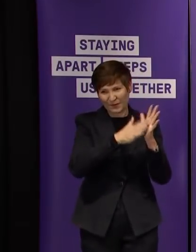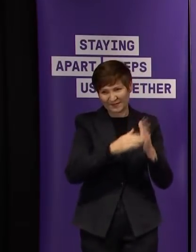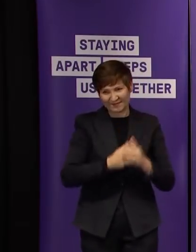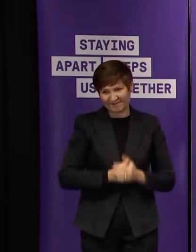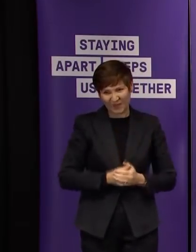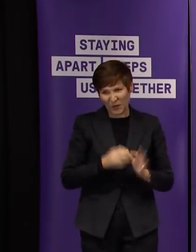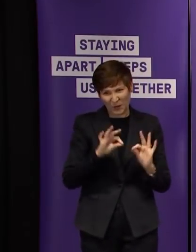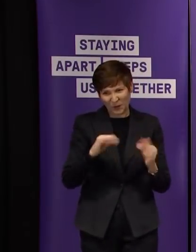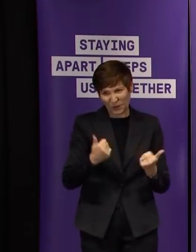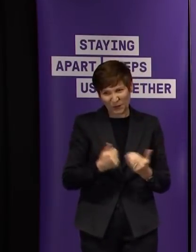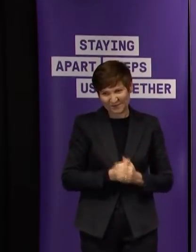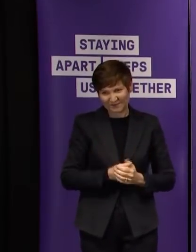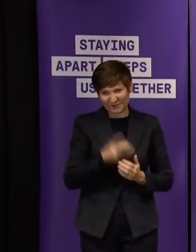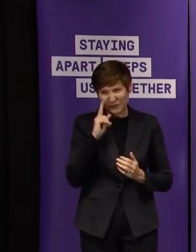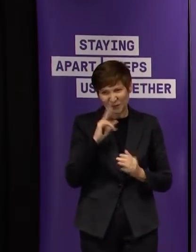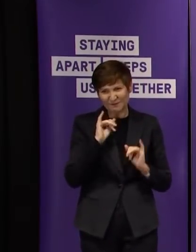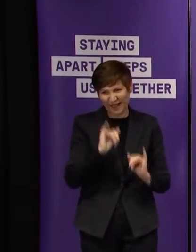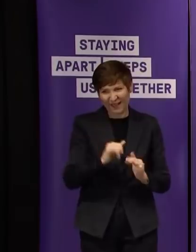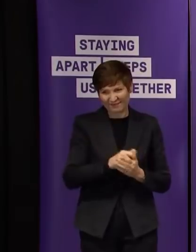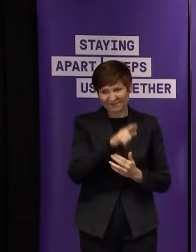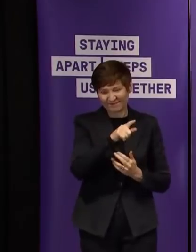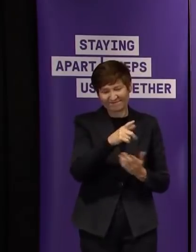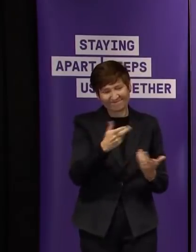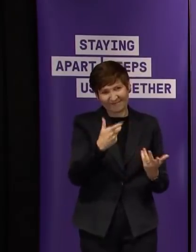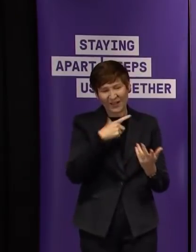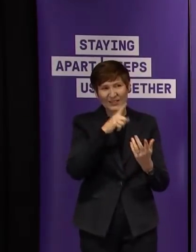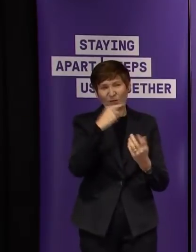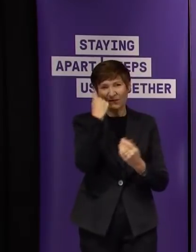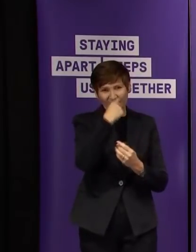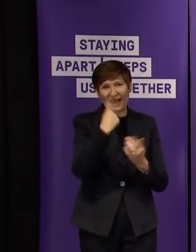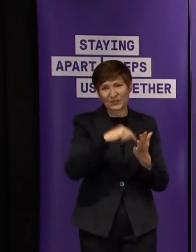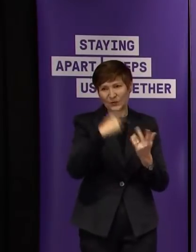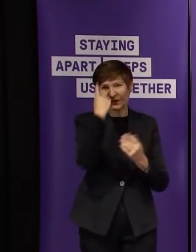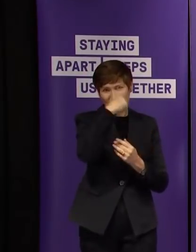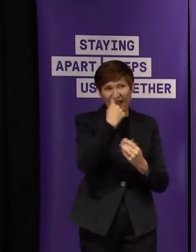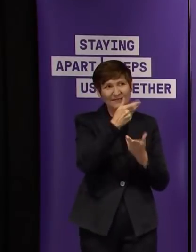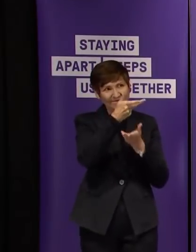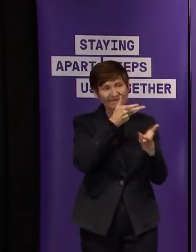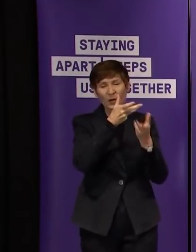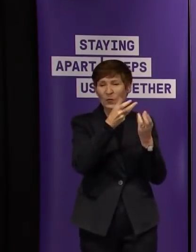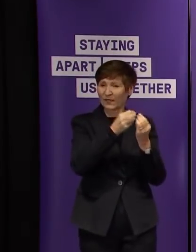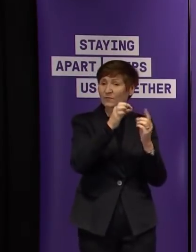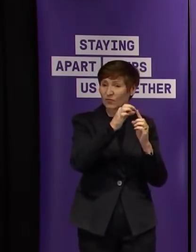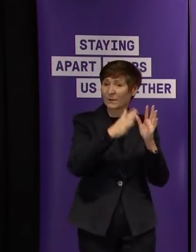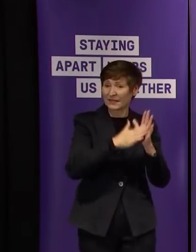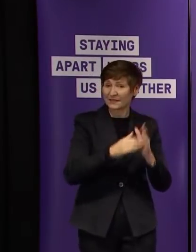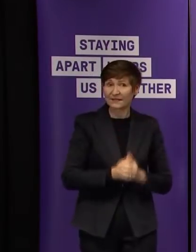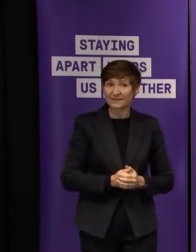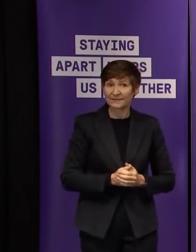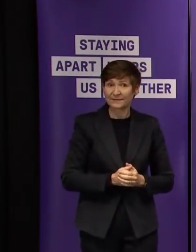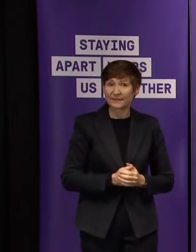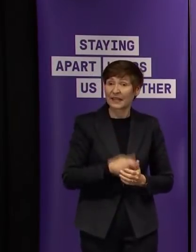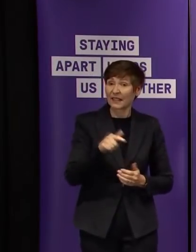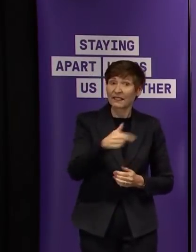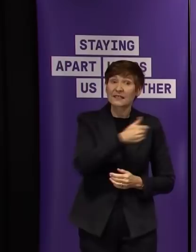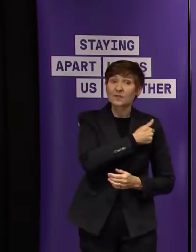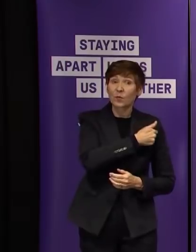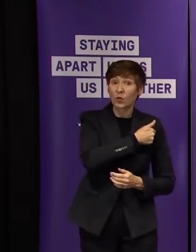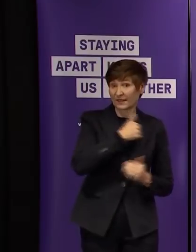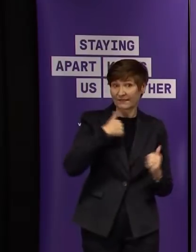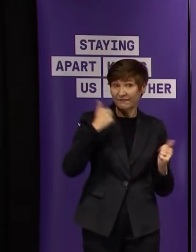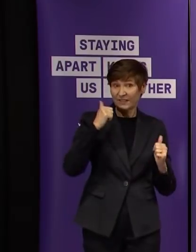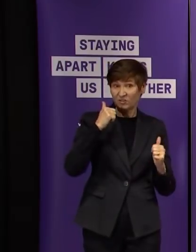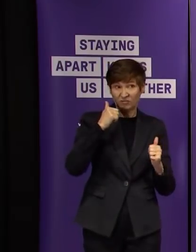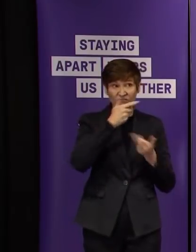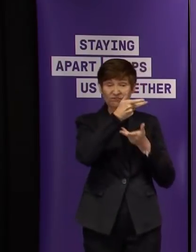government in a forum like this. I'll continue to speak with the PM. We had a good discussion this morning. I gave him